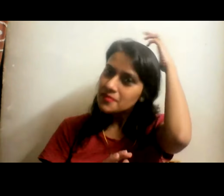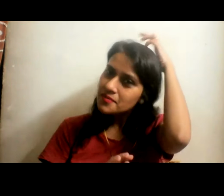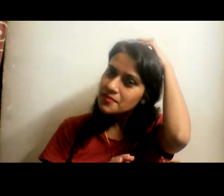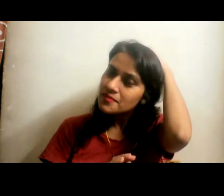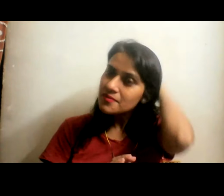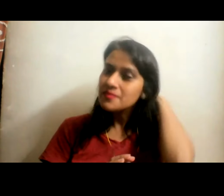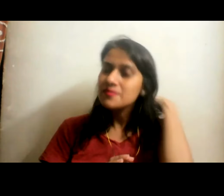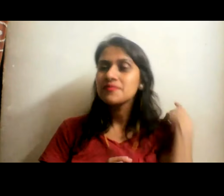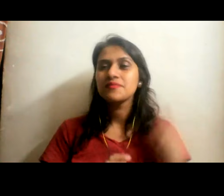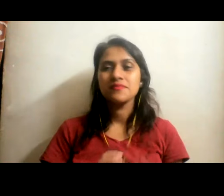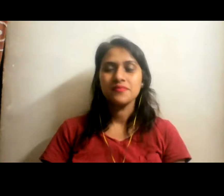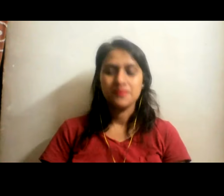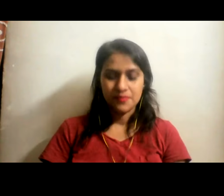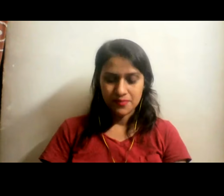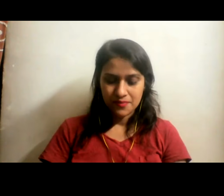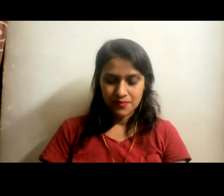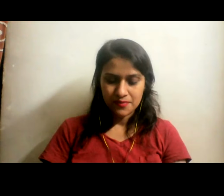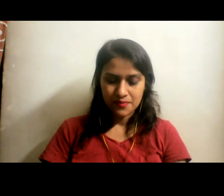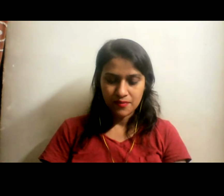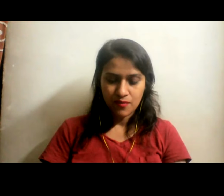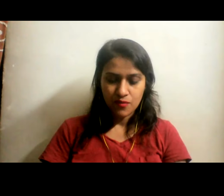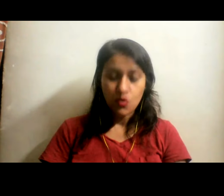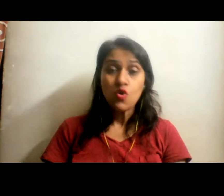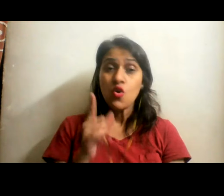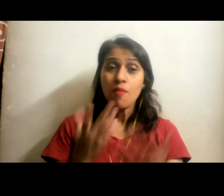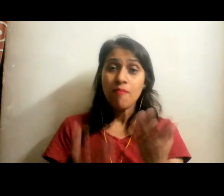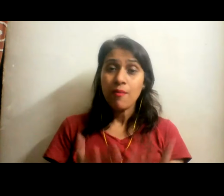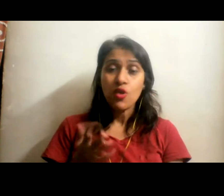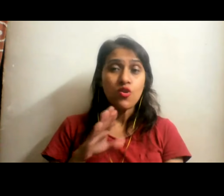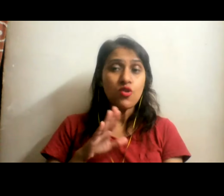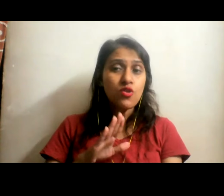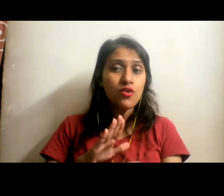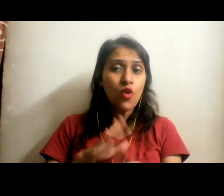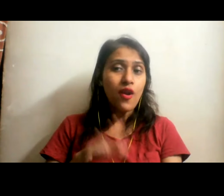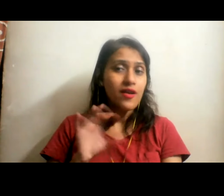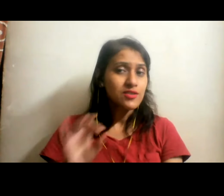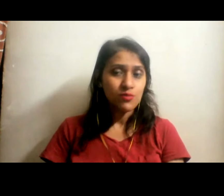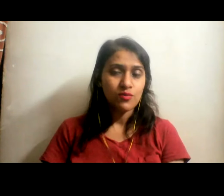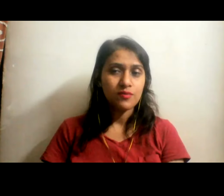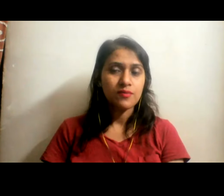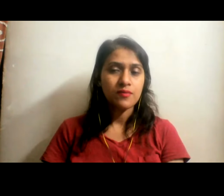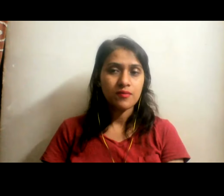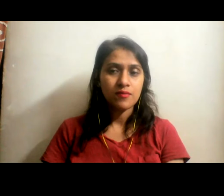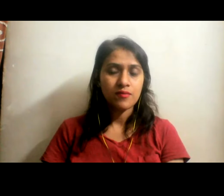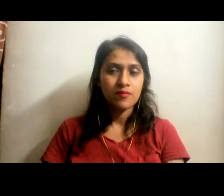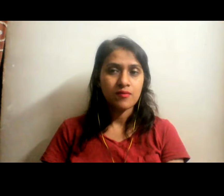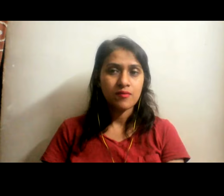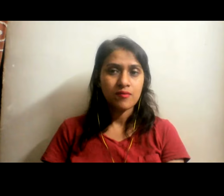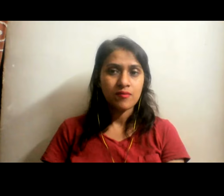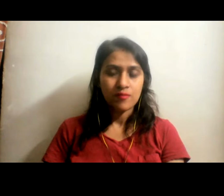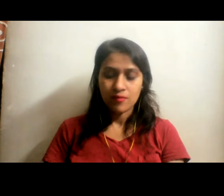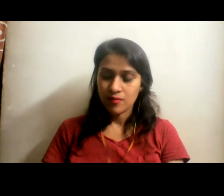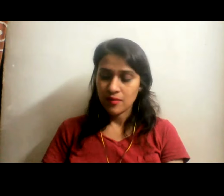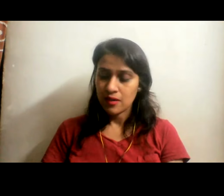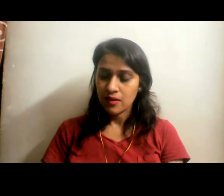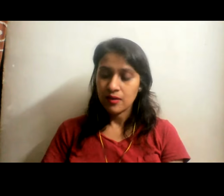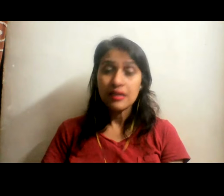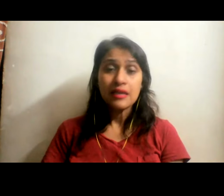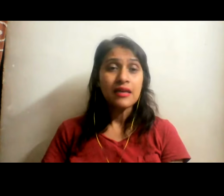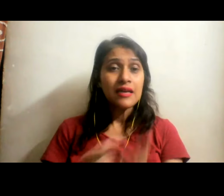not lived, or maybe you've not experienced, it's only through research that you can actually learn so much about